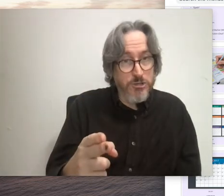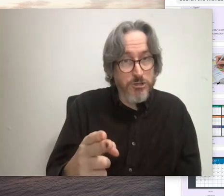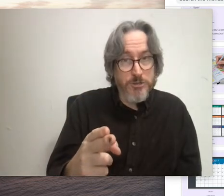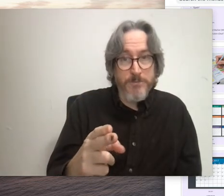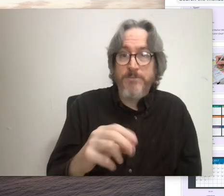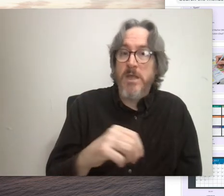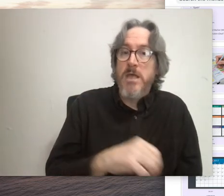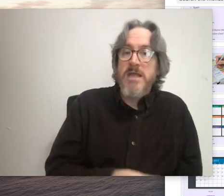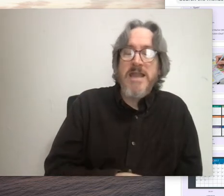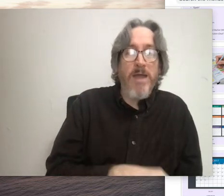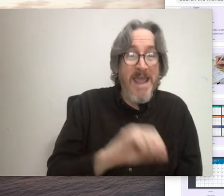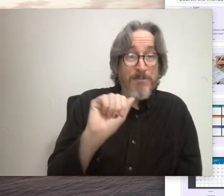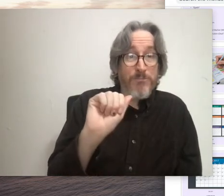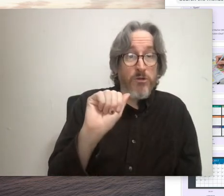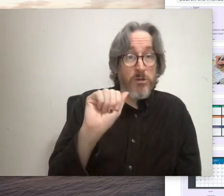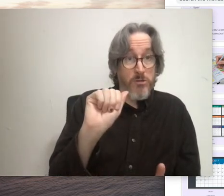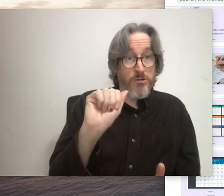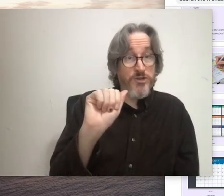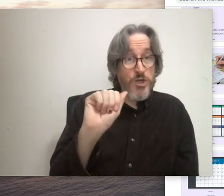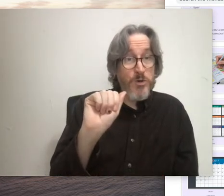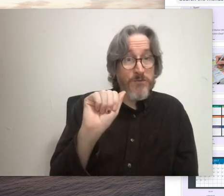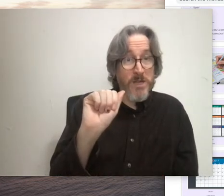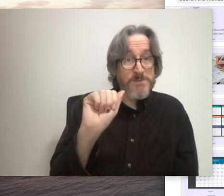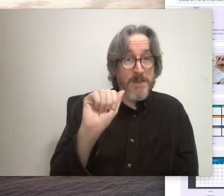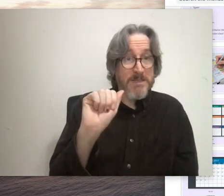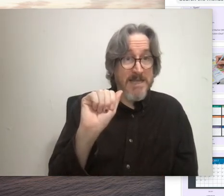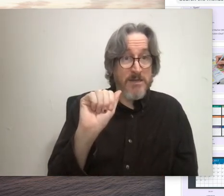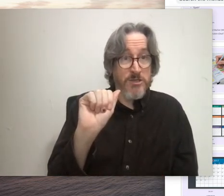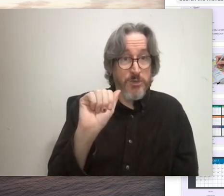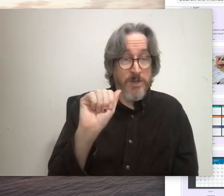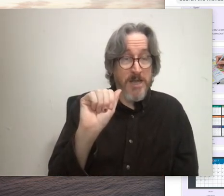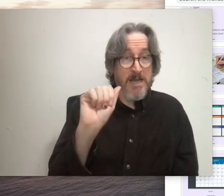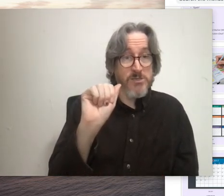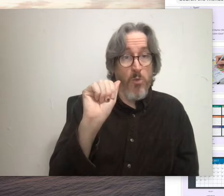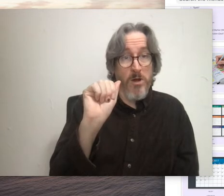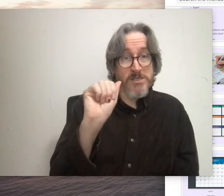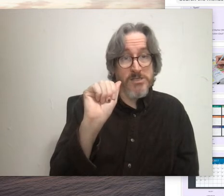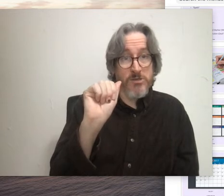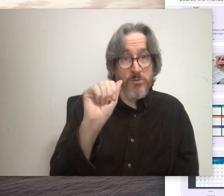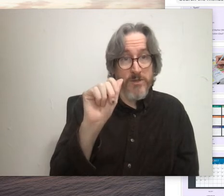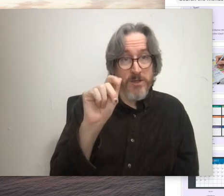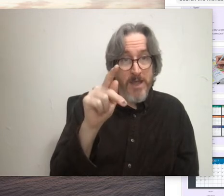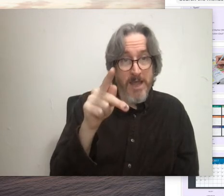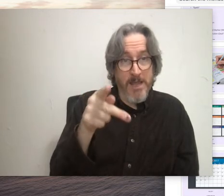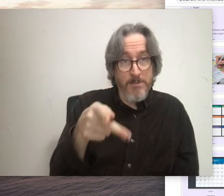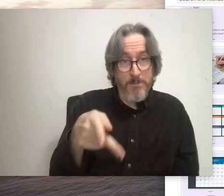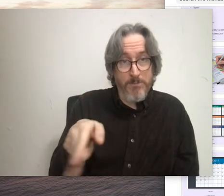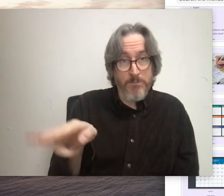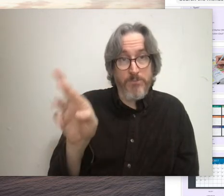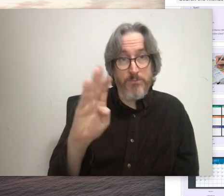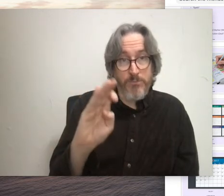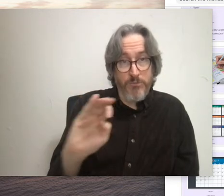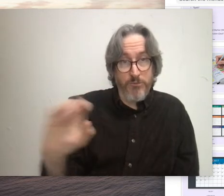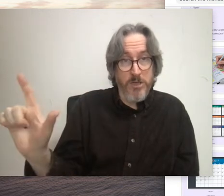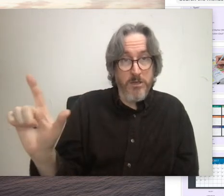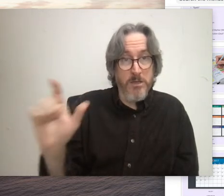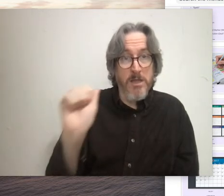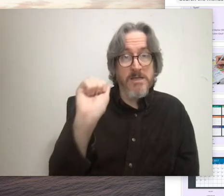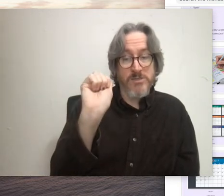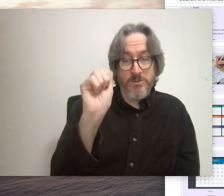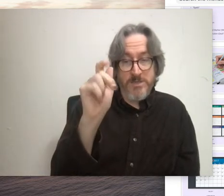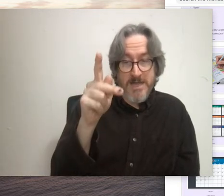M-A-R-C-H. Now, April, there's two different ways people tend to do it. And it's one is a circle where they go